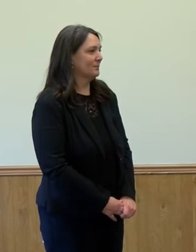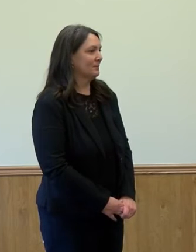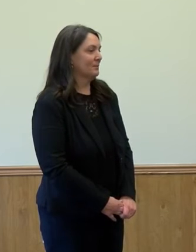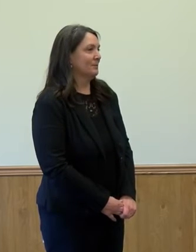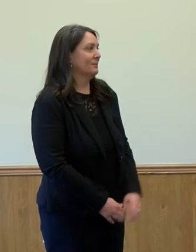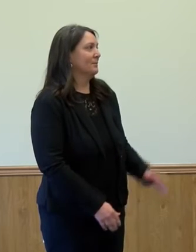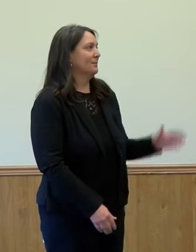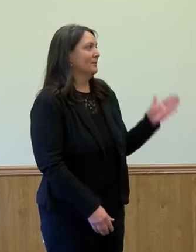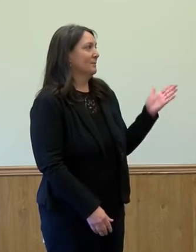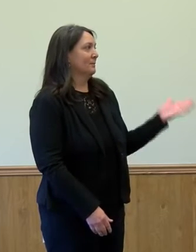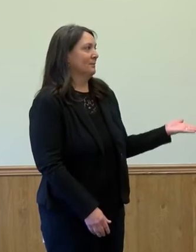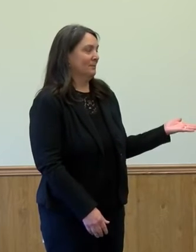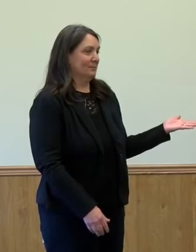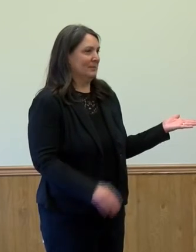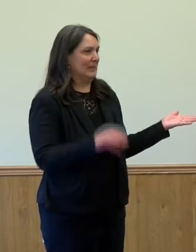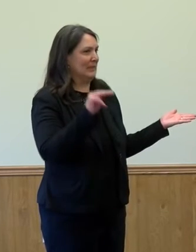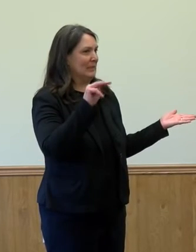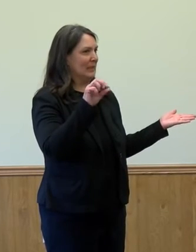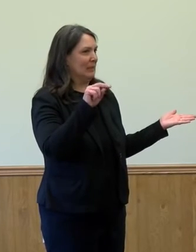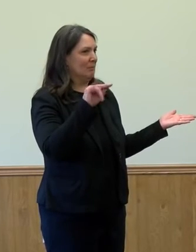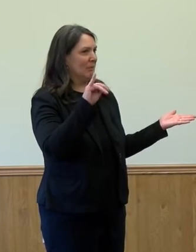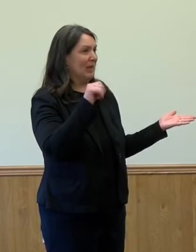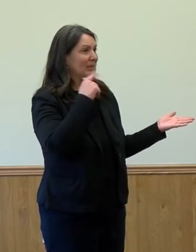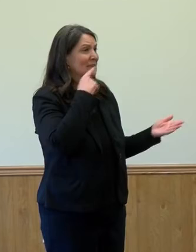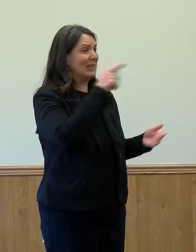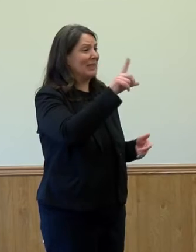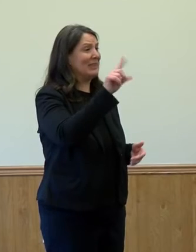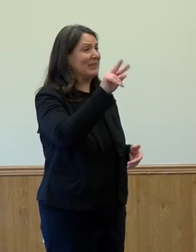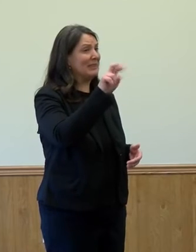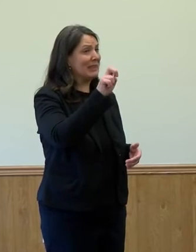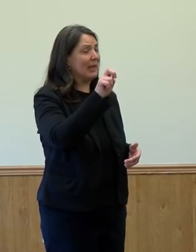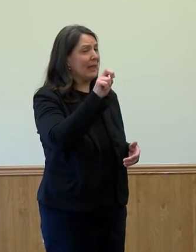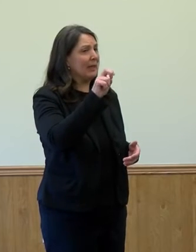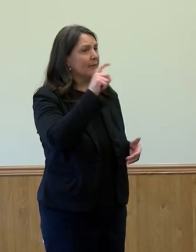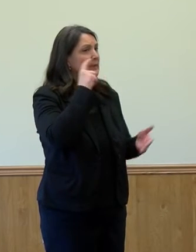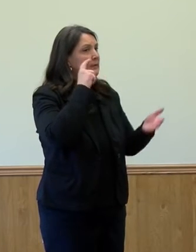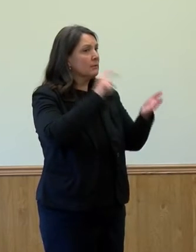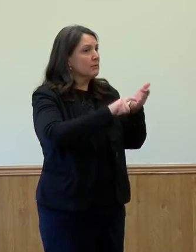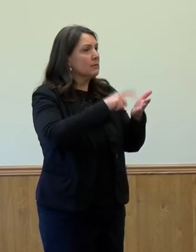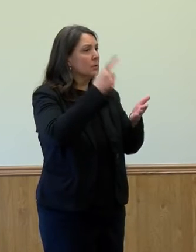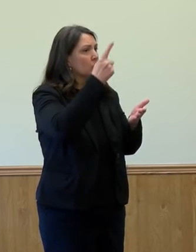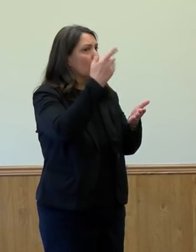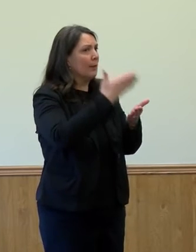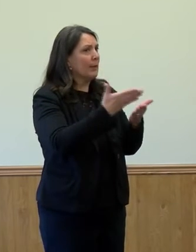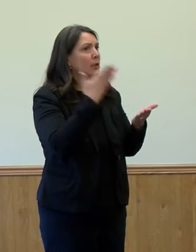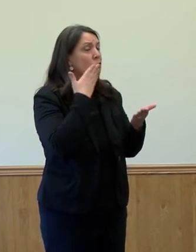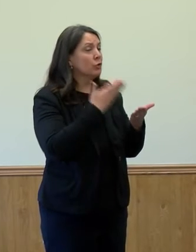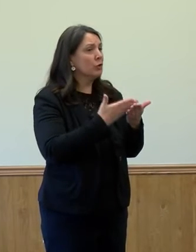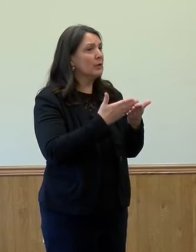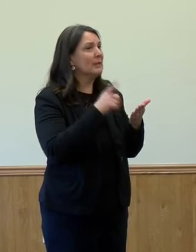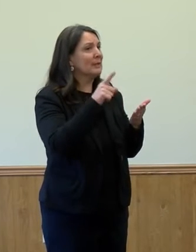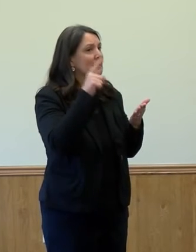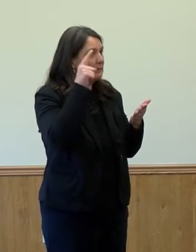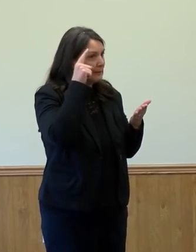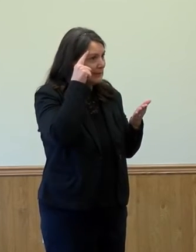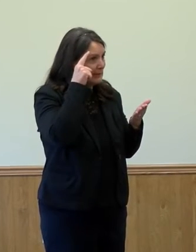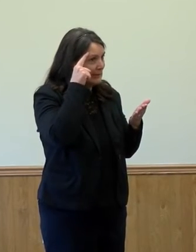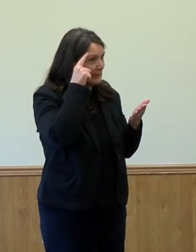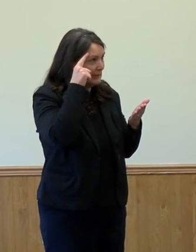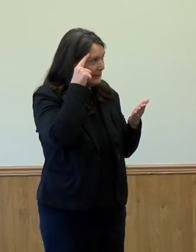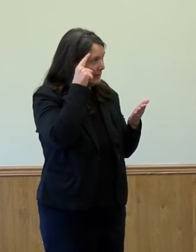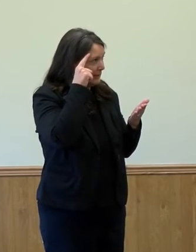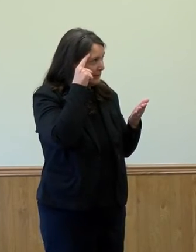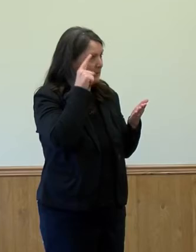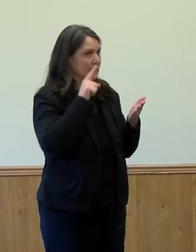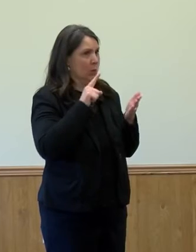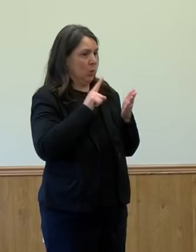I think our speaker touched on a really excellent point, which is, you know, the differences in terms of capacity and what kind of